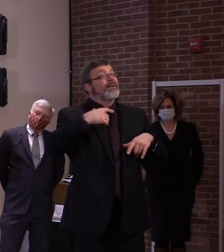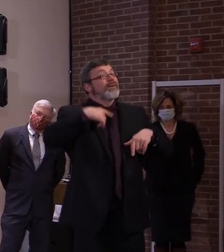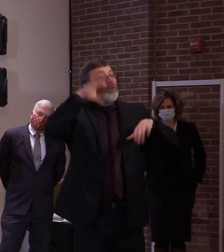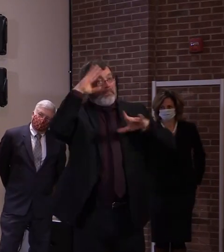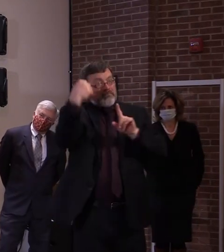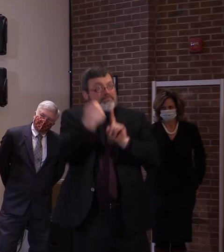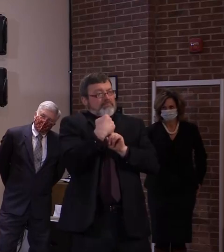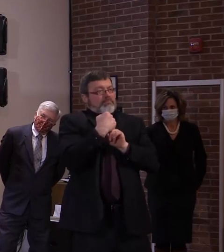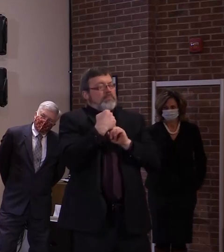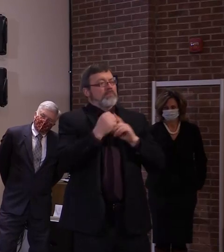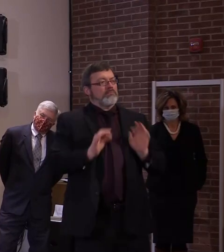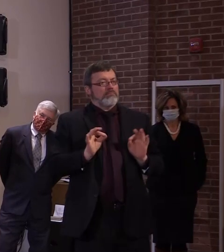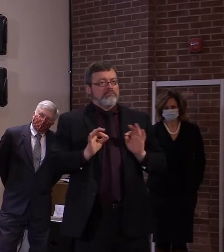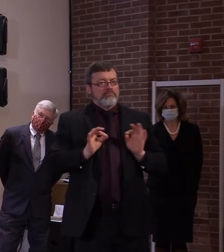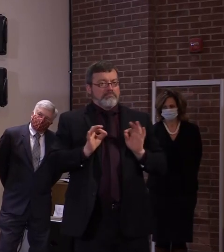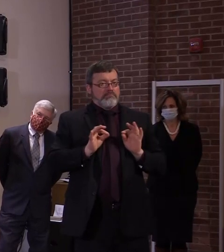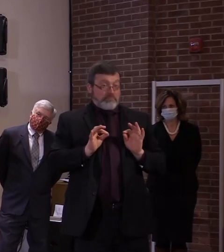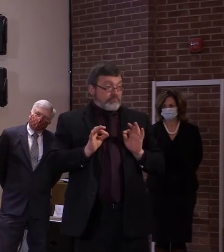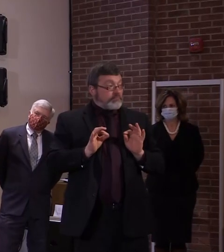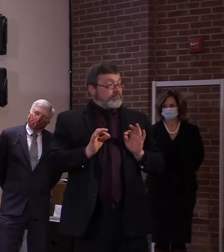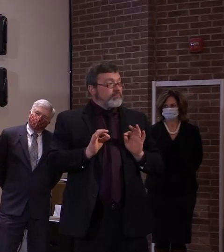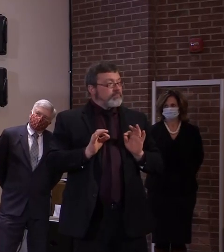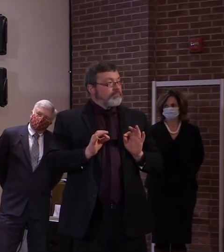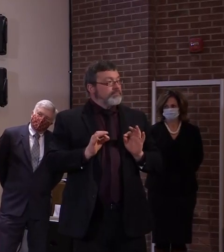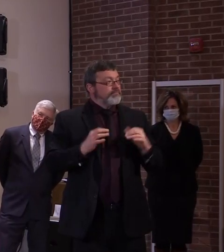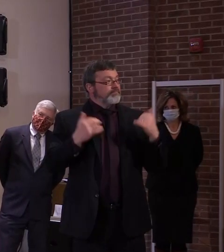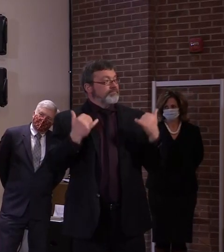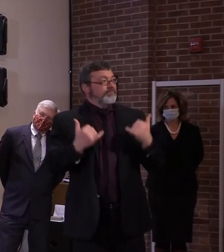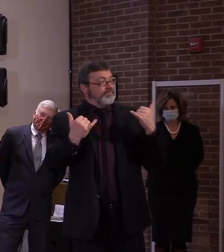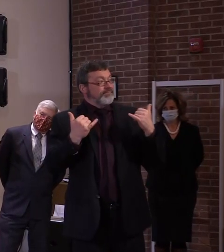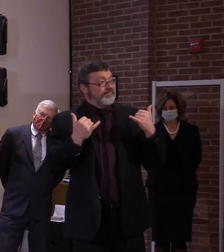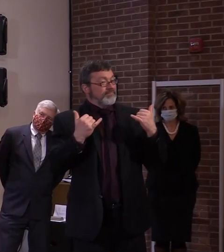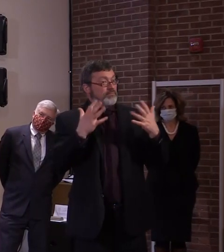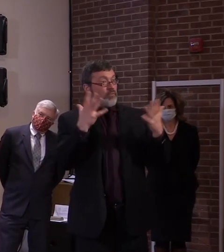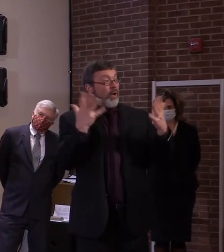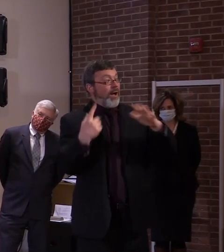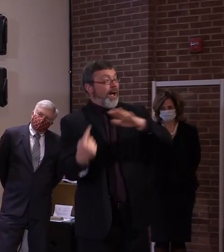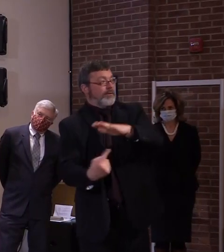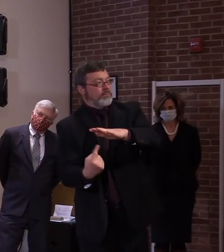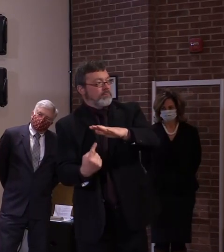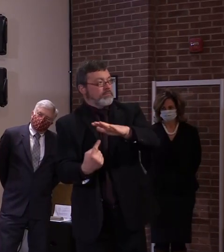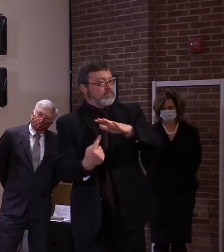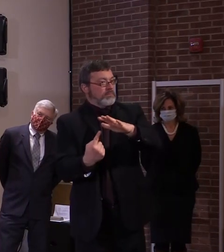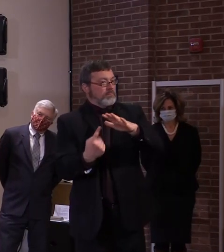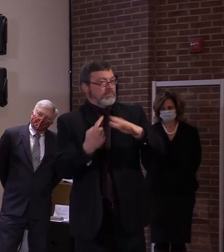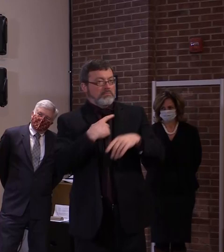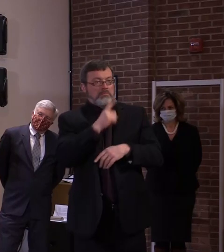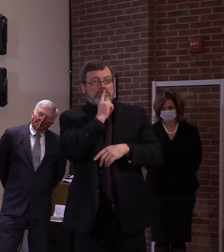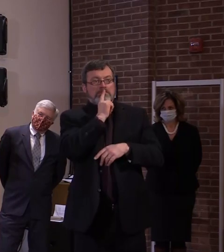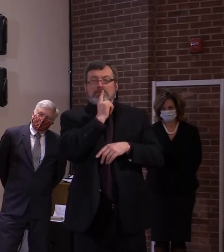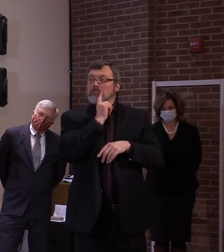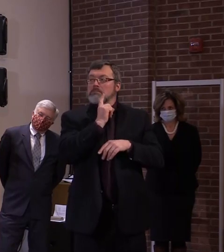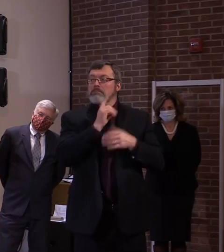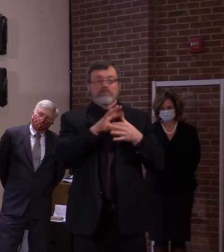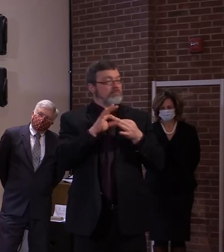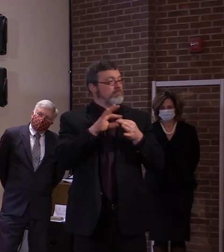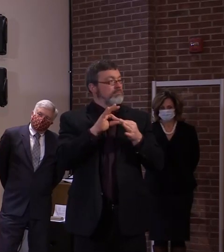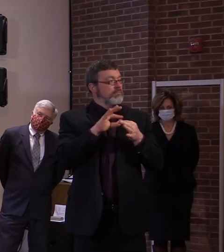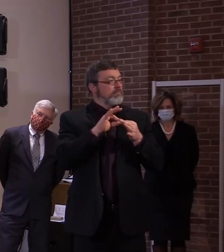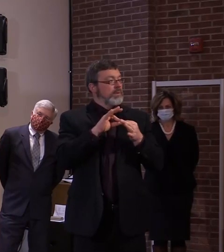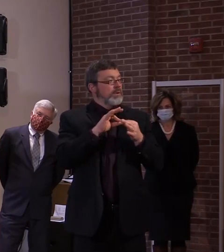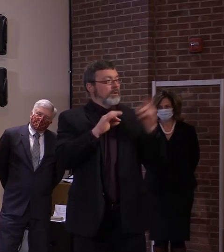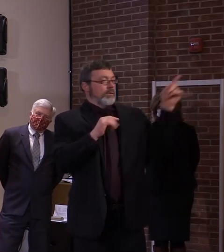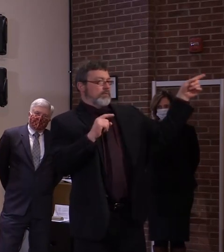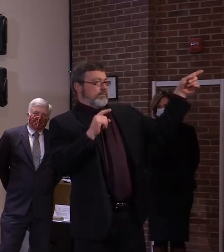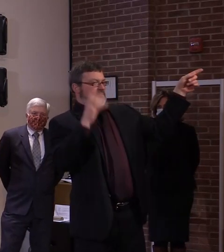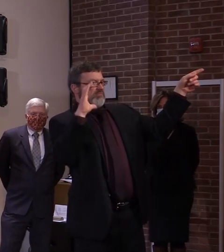on the length of the isolation period. We're actively discussing that within our state. The CDC is actively